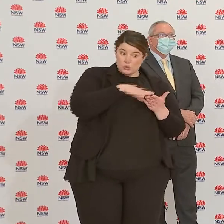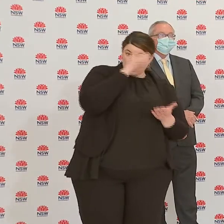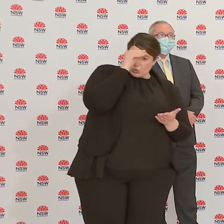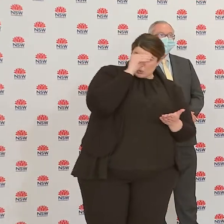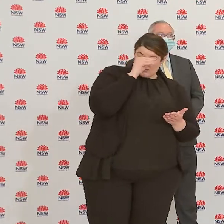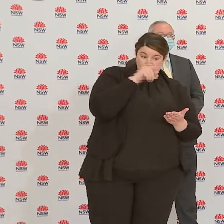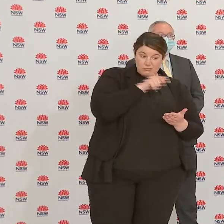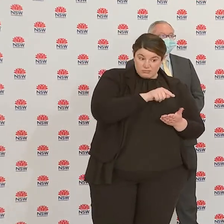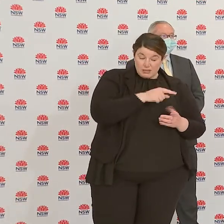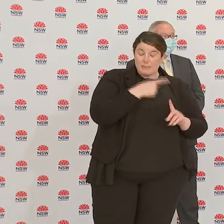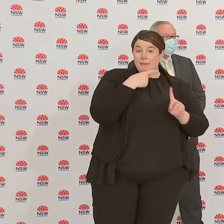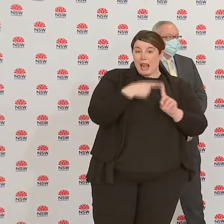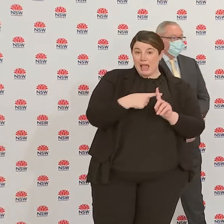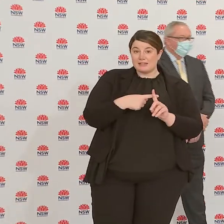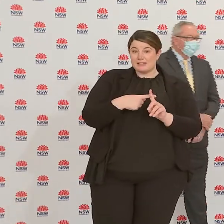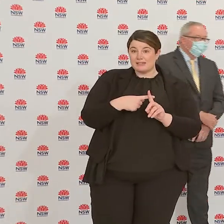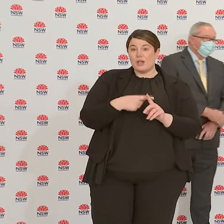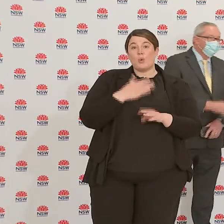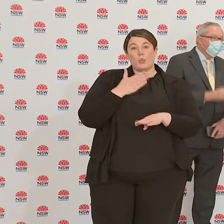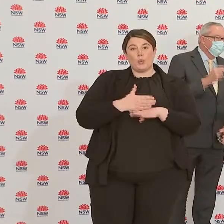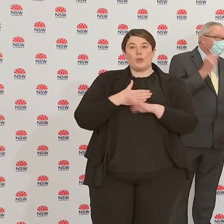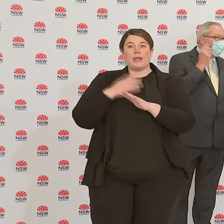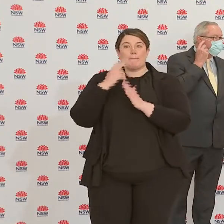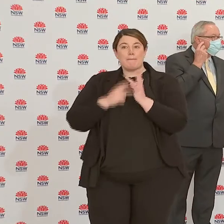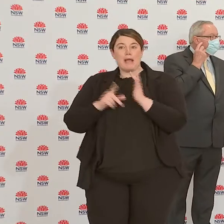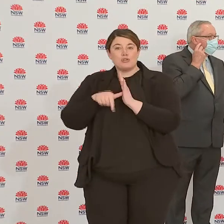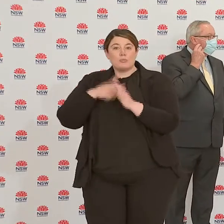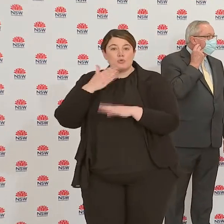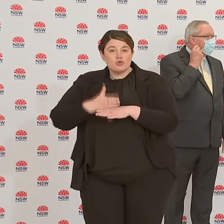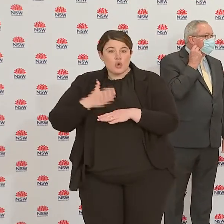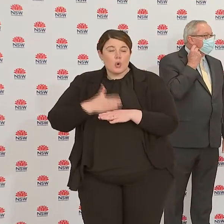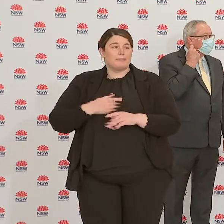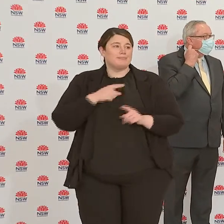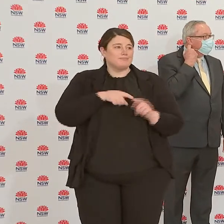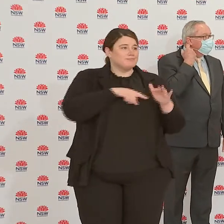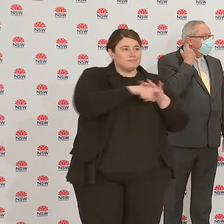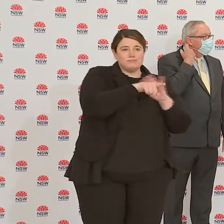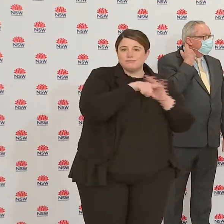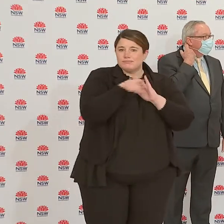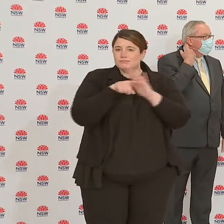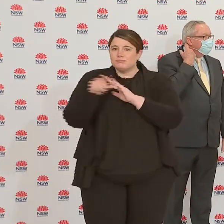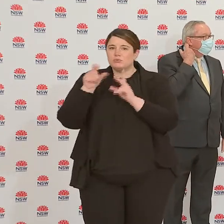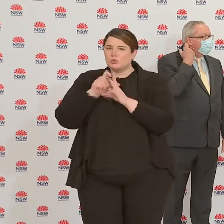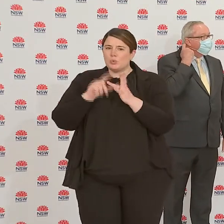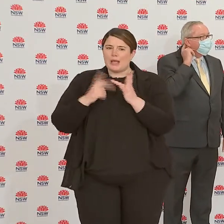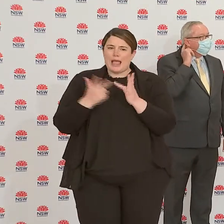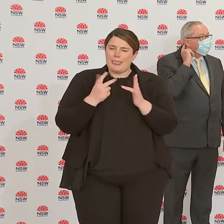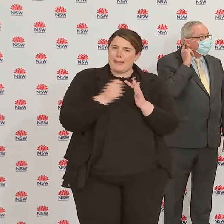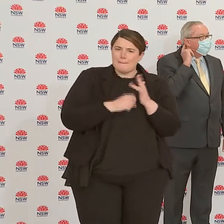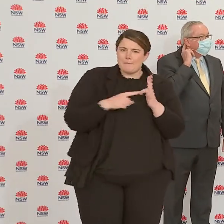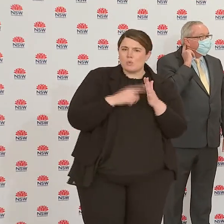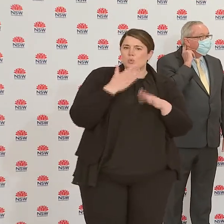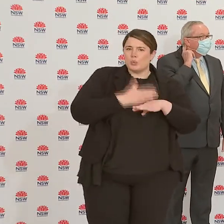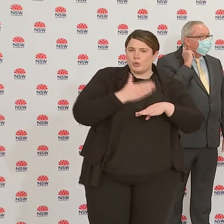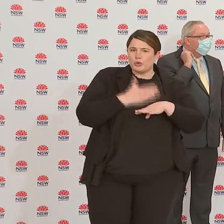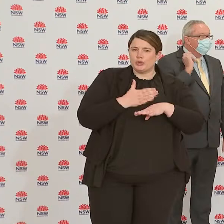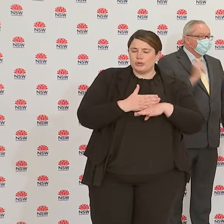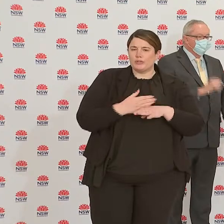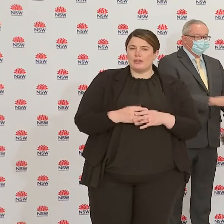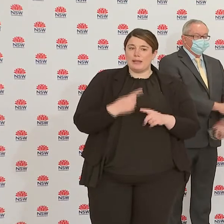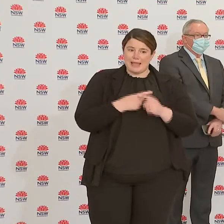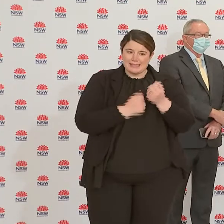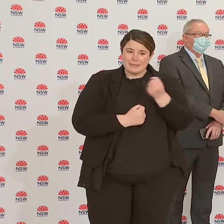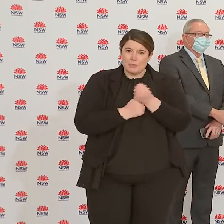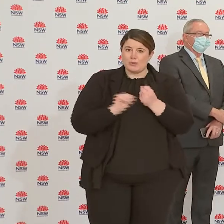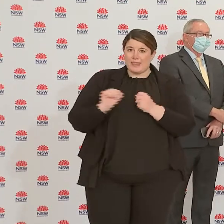look at them as often working part-time jobs, often out and about doing other essential tasks and supporting